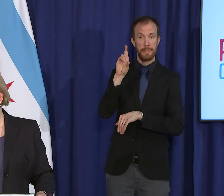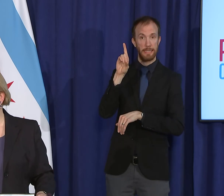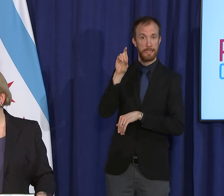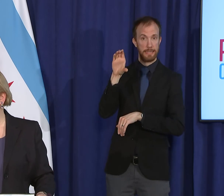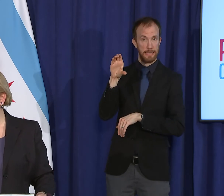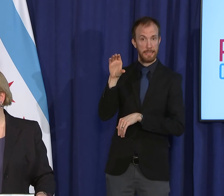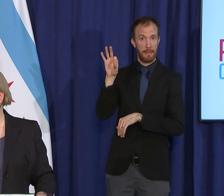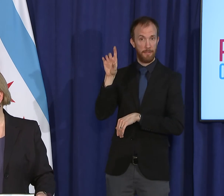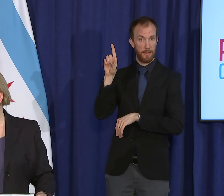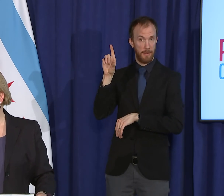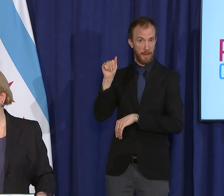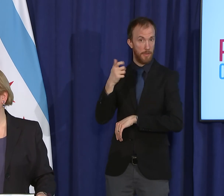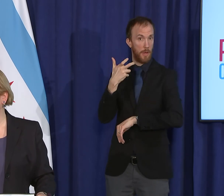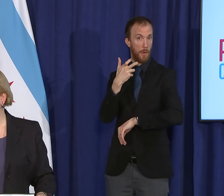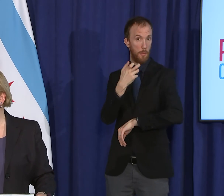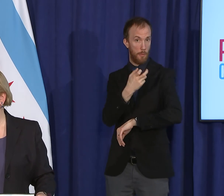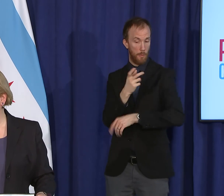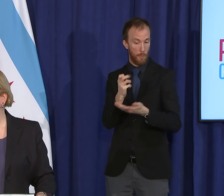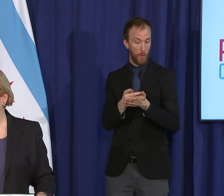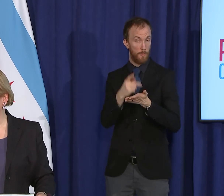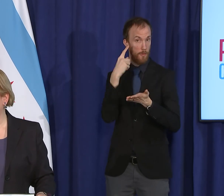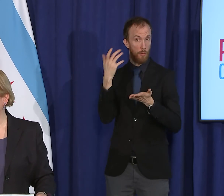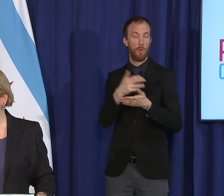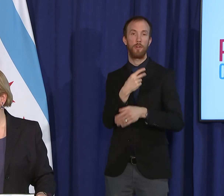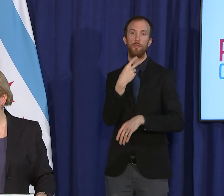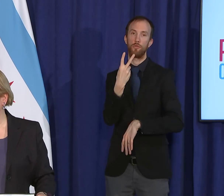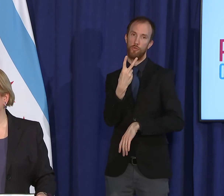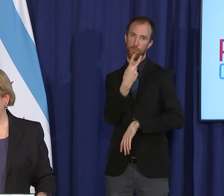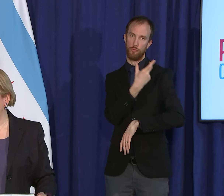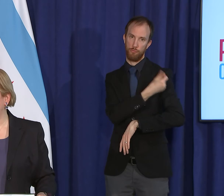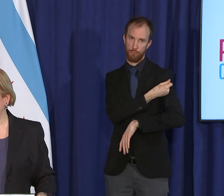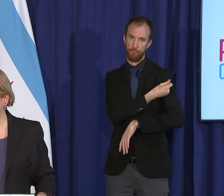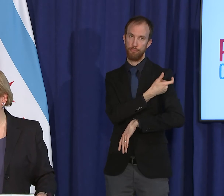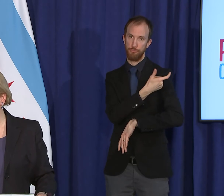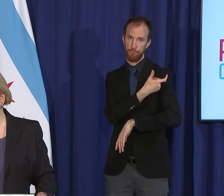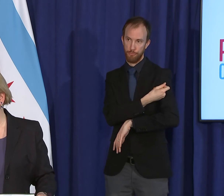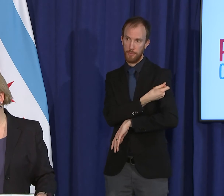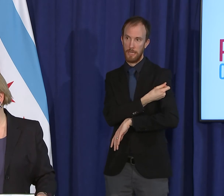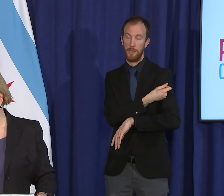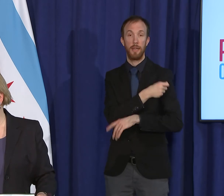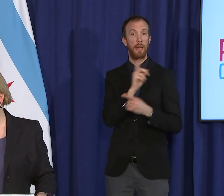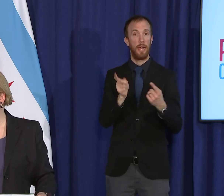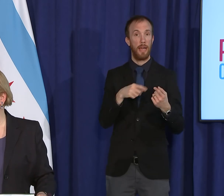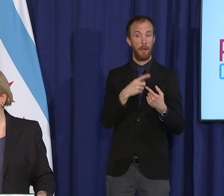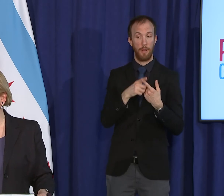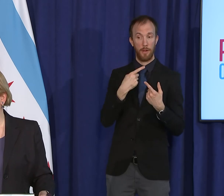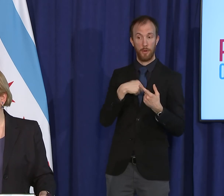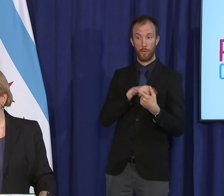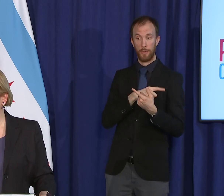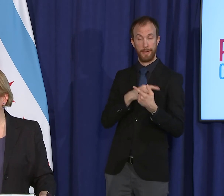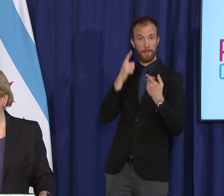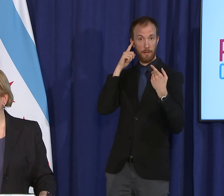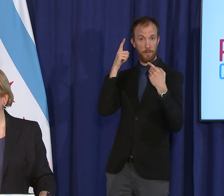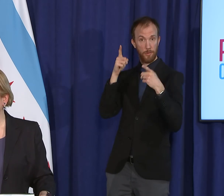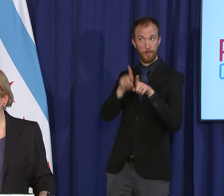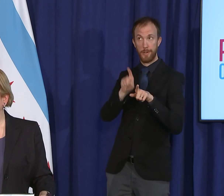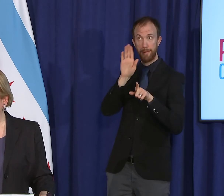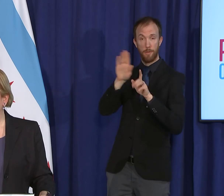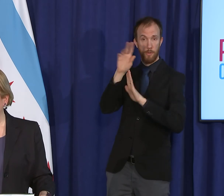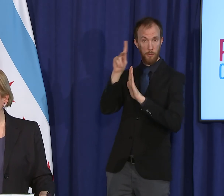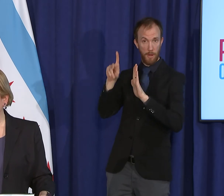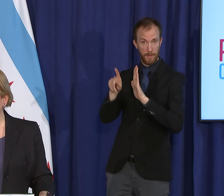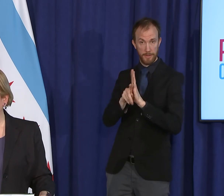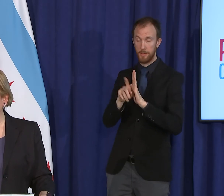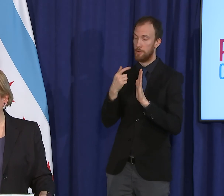And that is, in fact, how the city of Chicago and all providers, when we sign the acceptance agreement to be able to